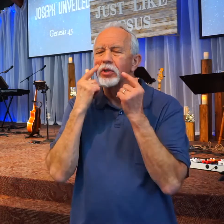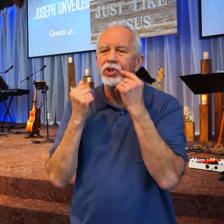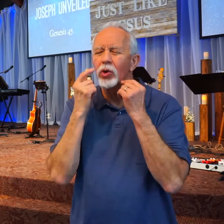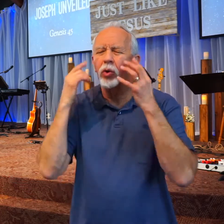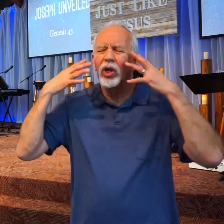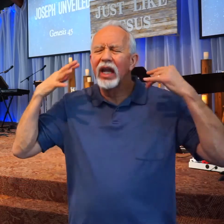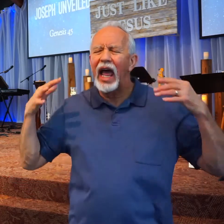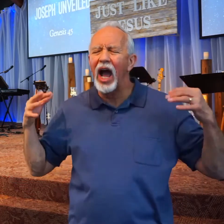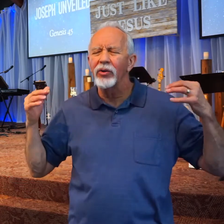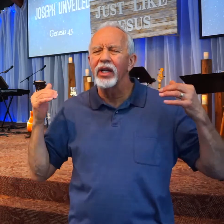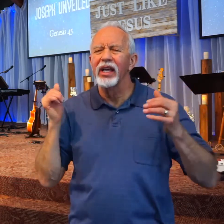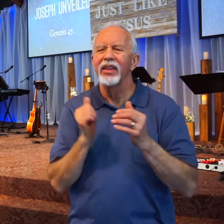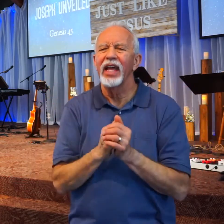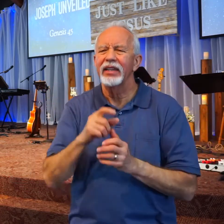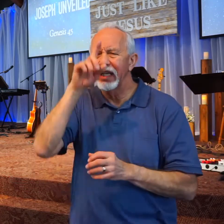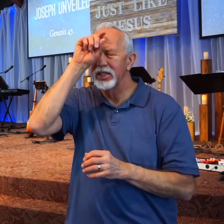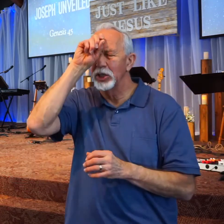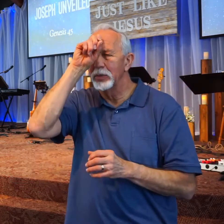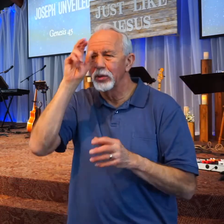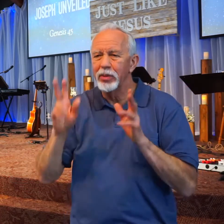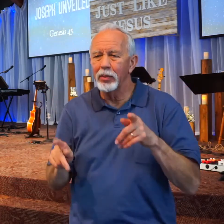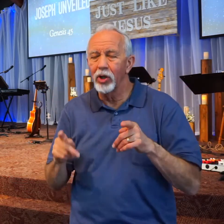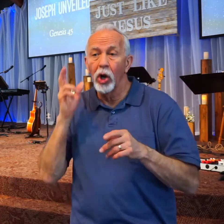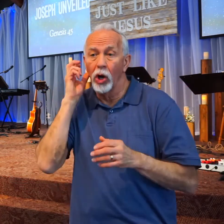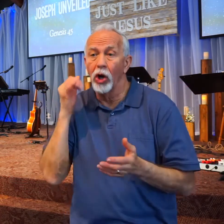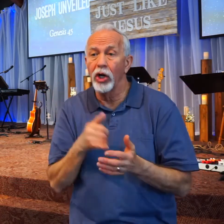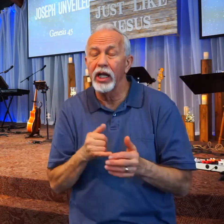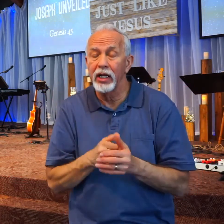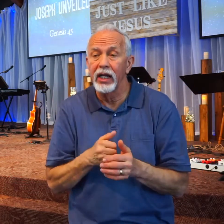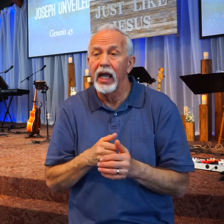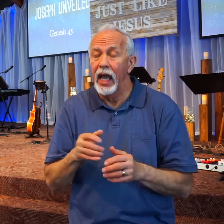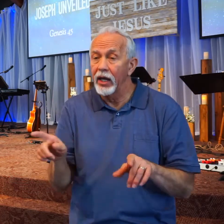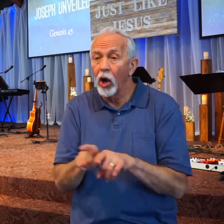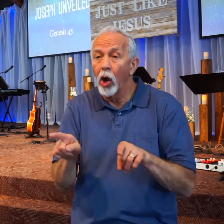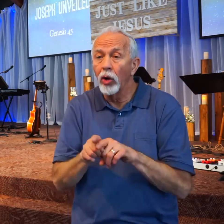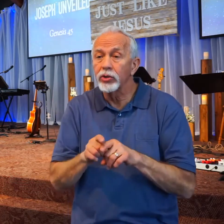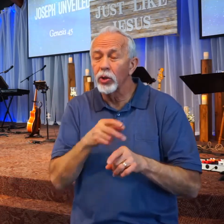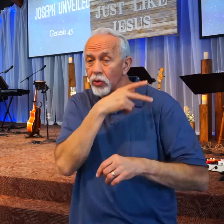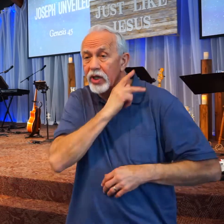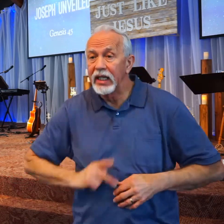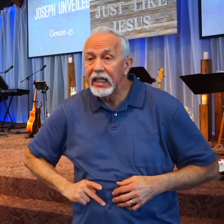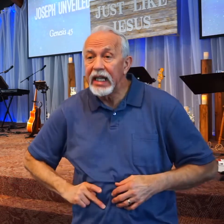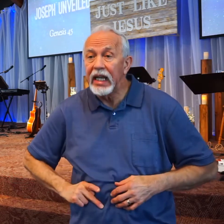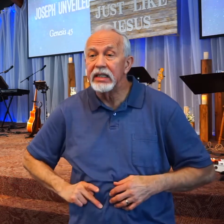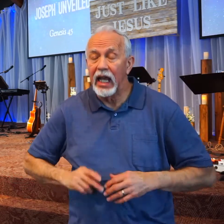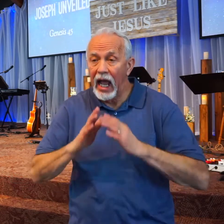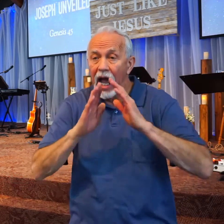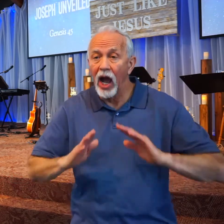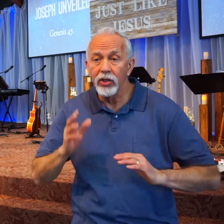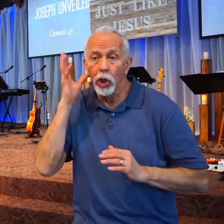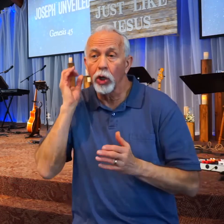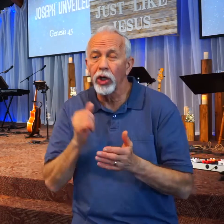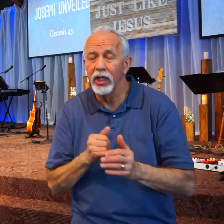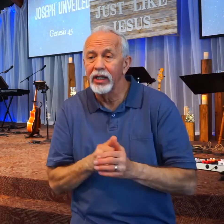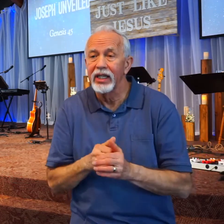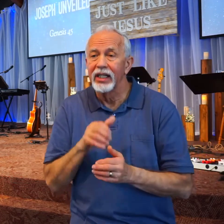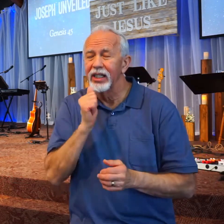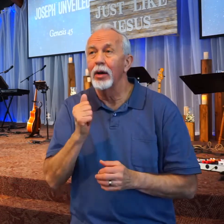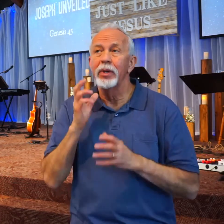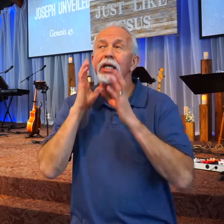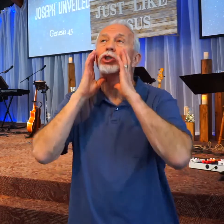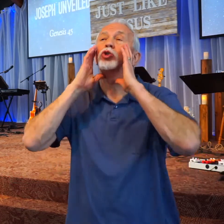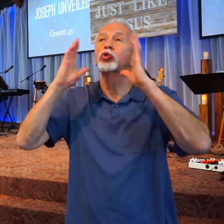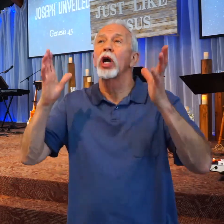loud that the Egyptians heard it, and also Pharaoh's household. There has not been crying heard